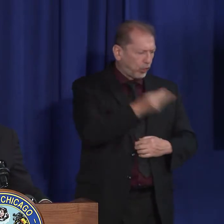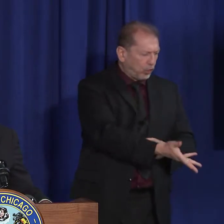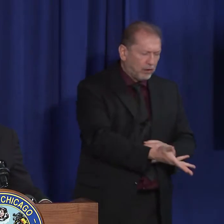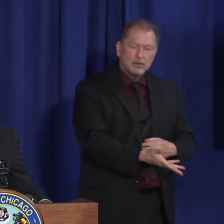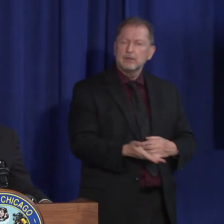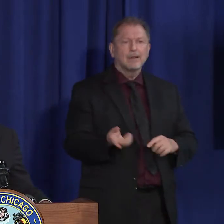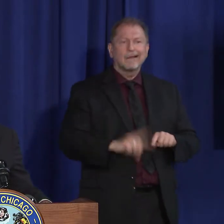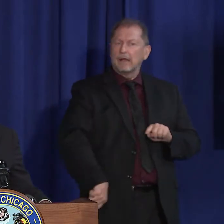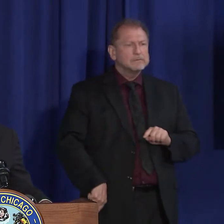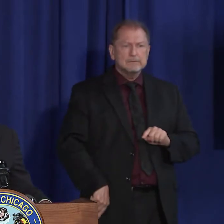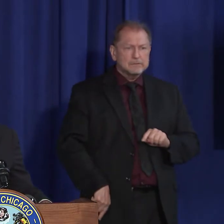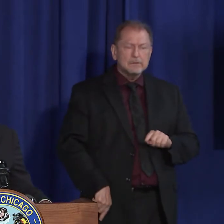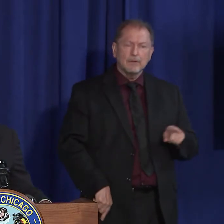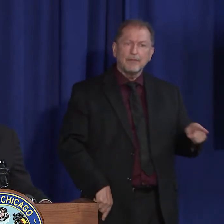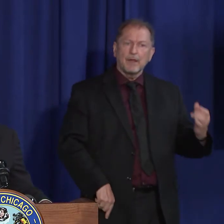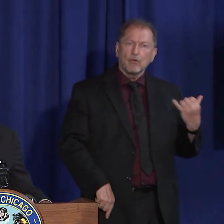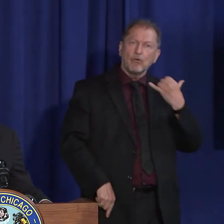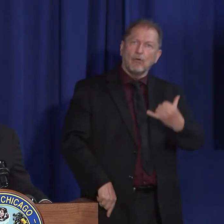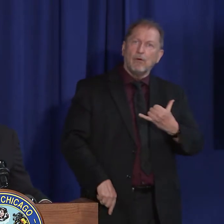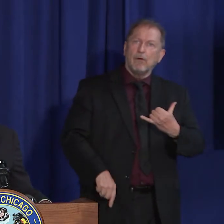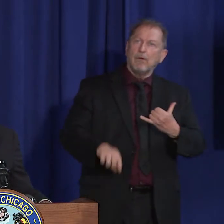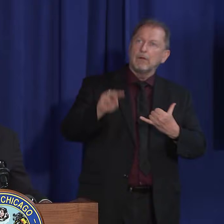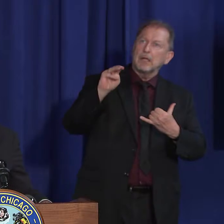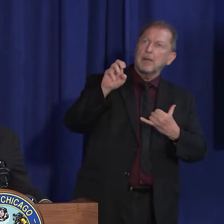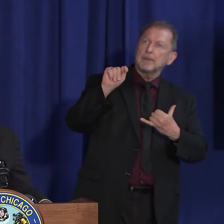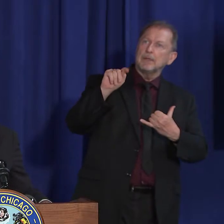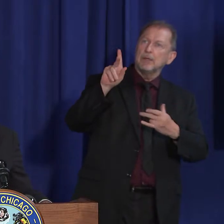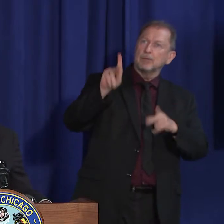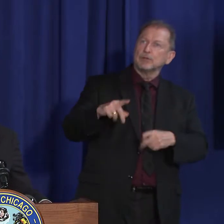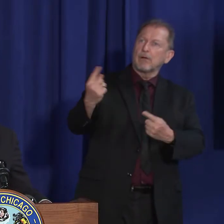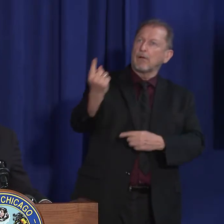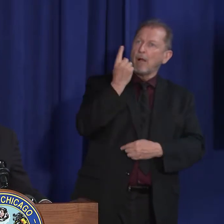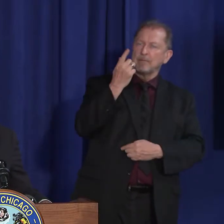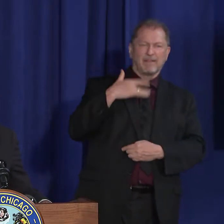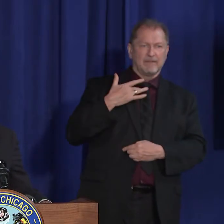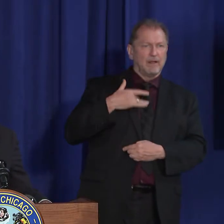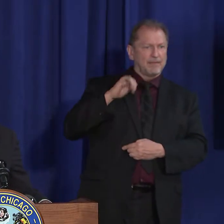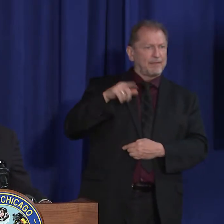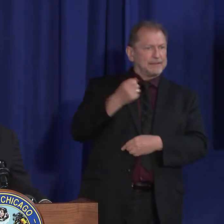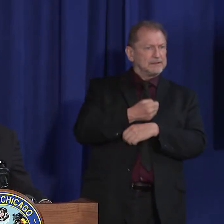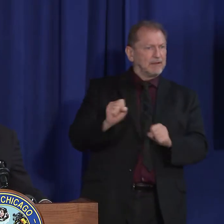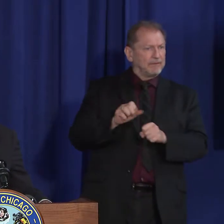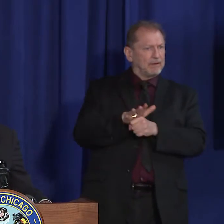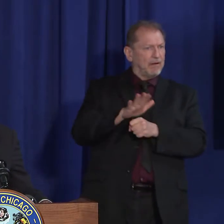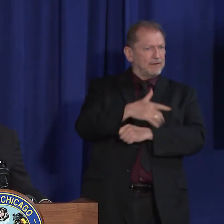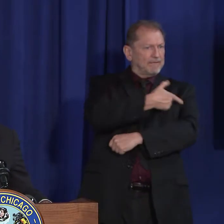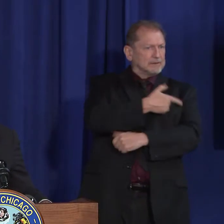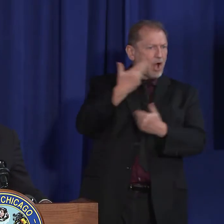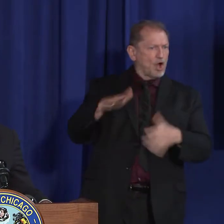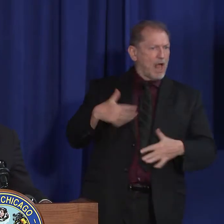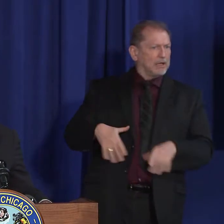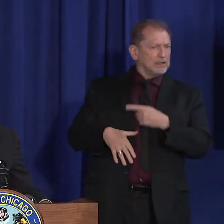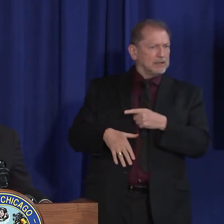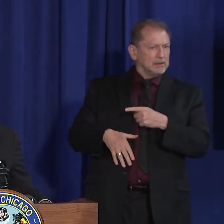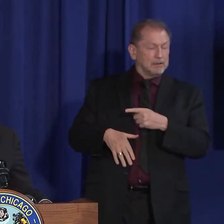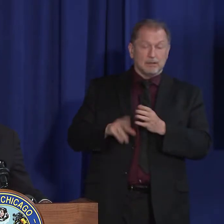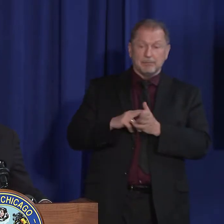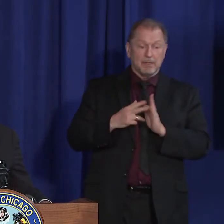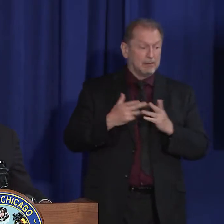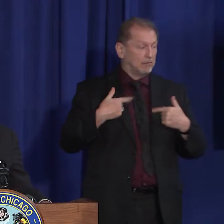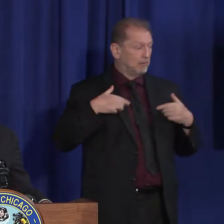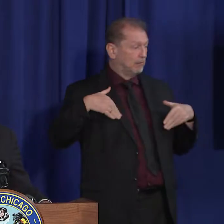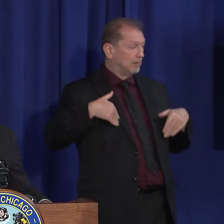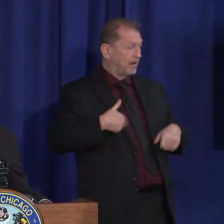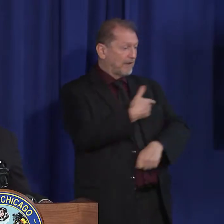calling are assuming that the people who are coming to render them treatment are doing so and exercising the utmost